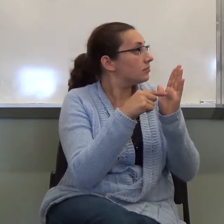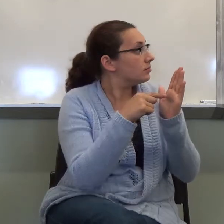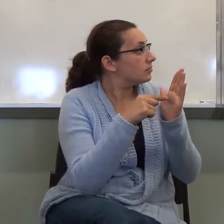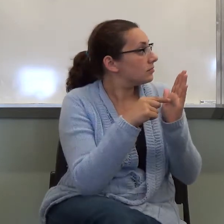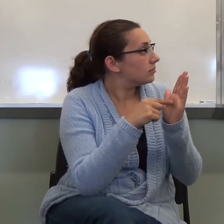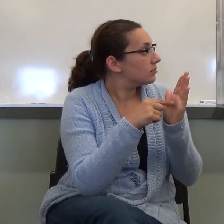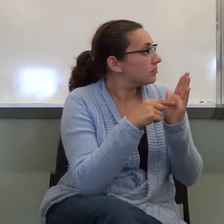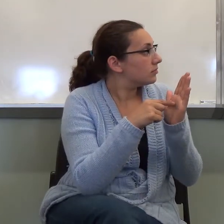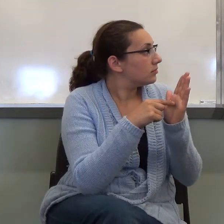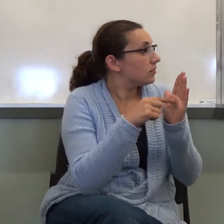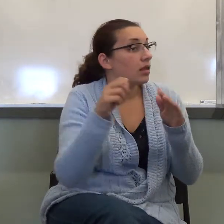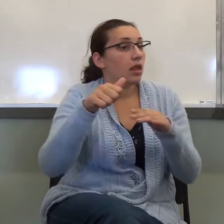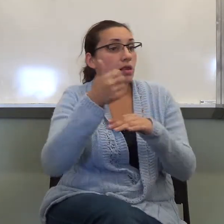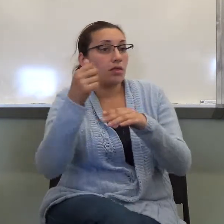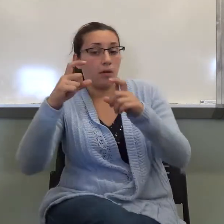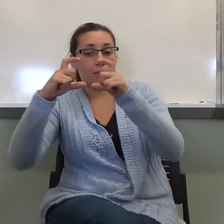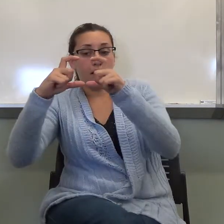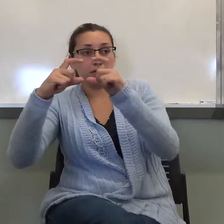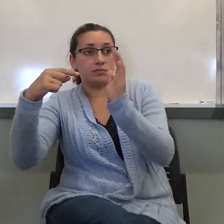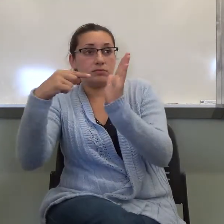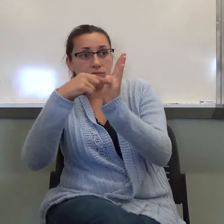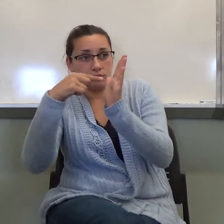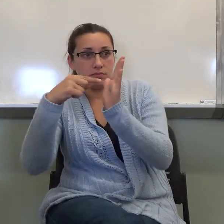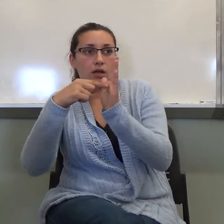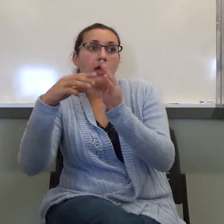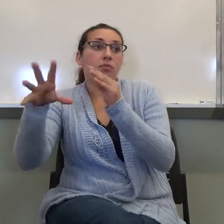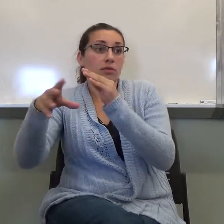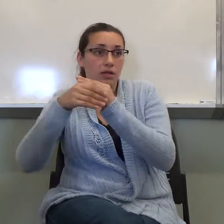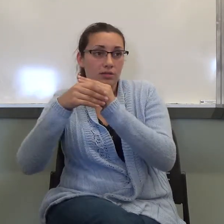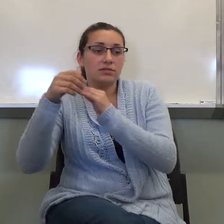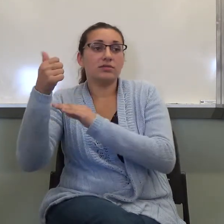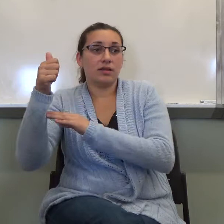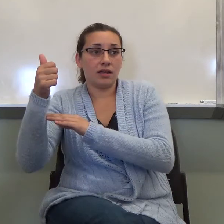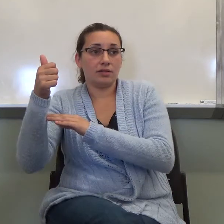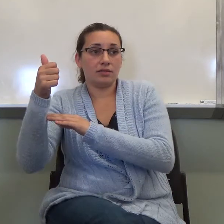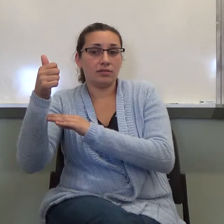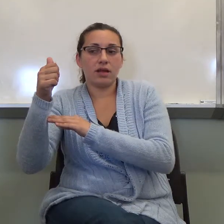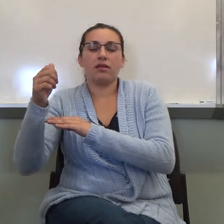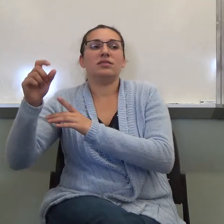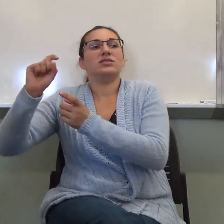And then another box, plus 10, change sign,